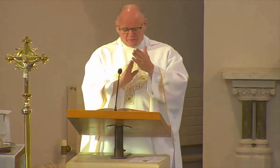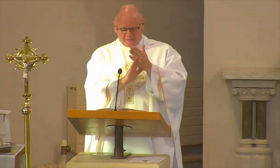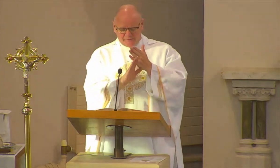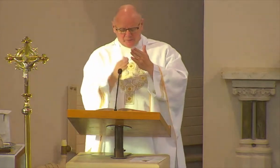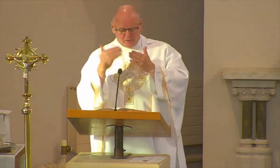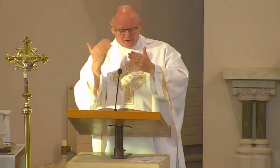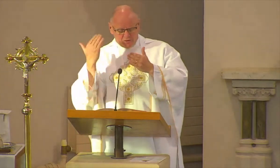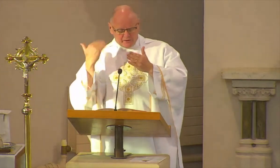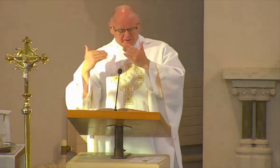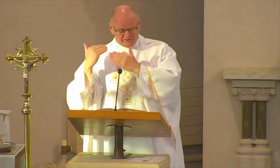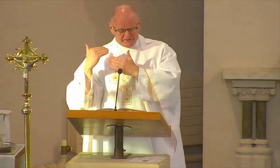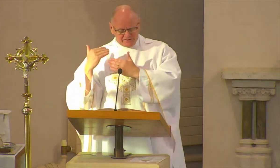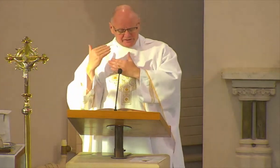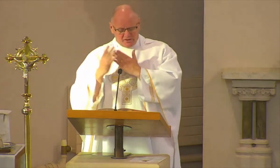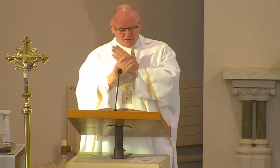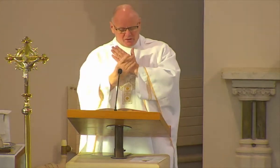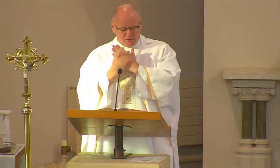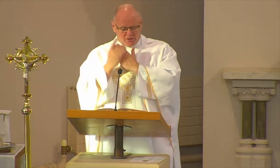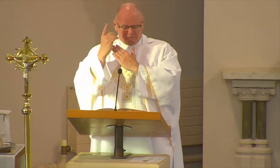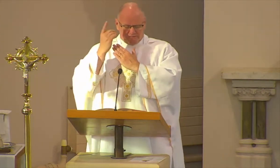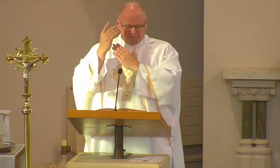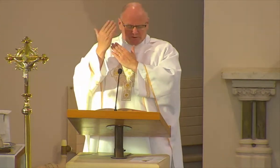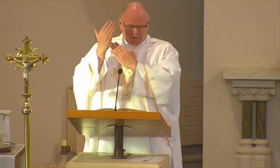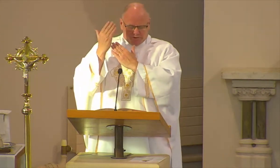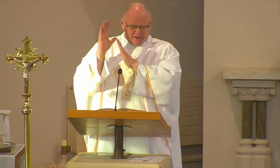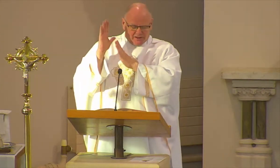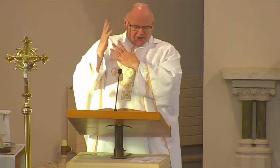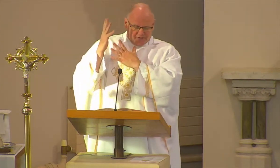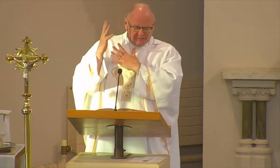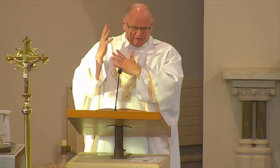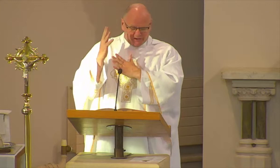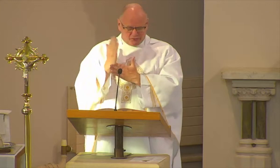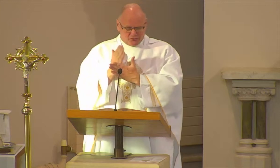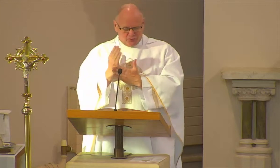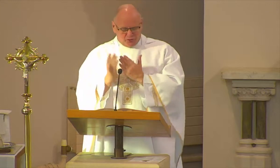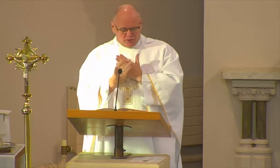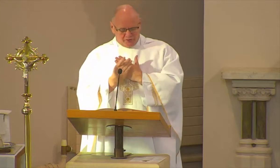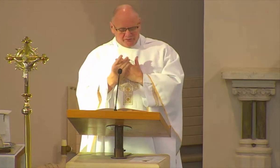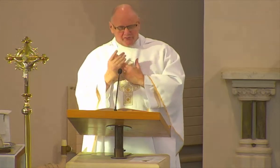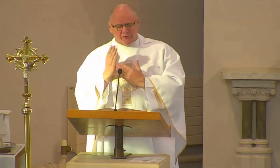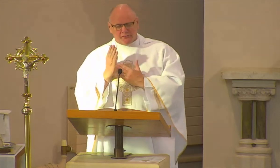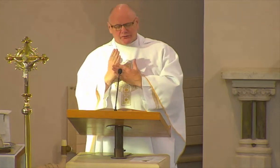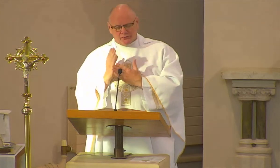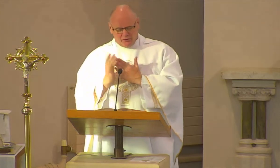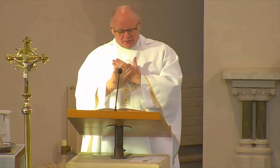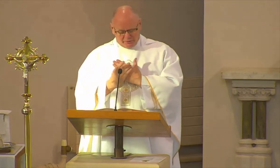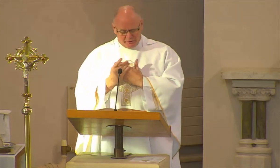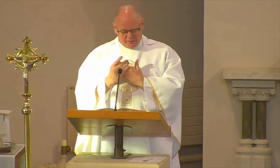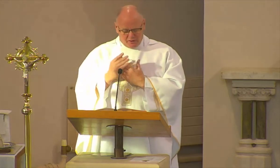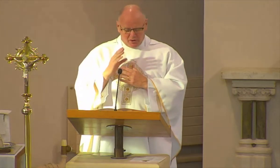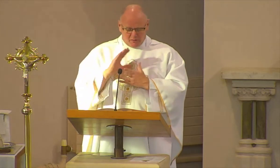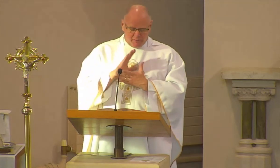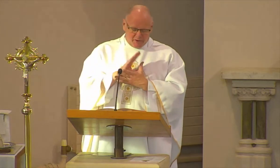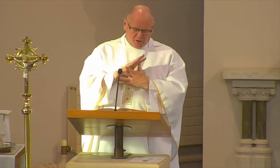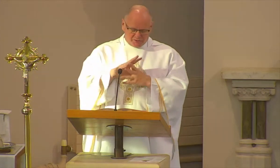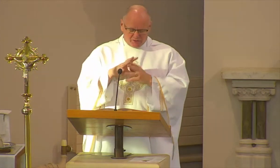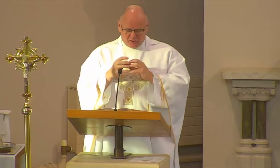before all ages, God from God, light from light, true God from true God, begotten, not